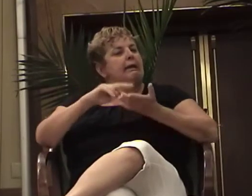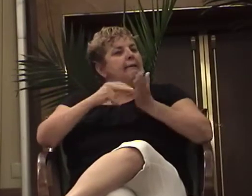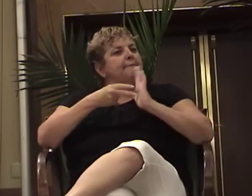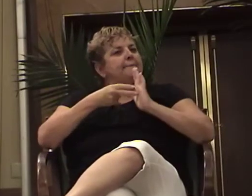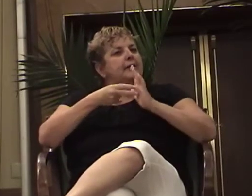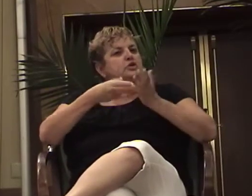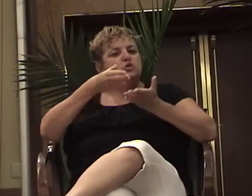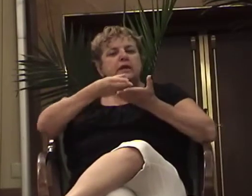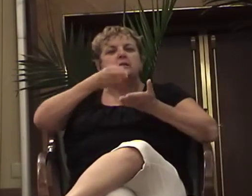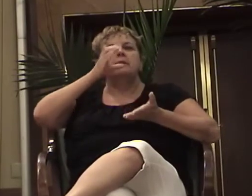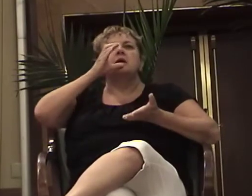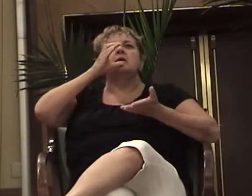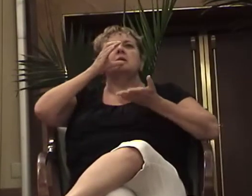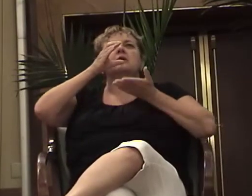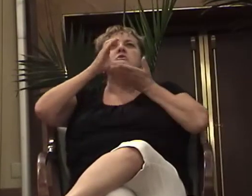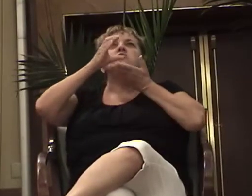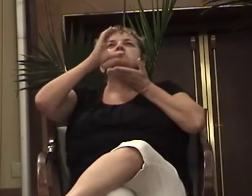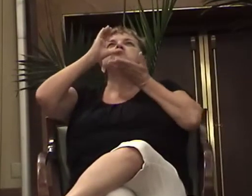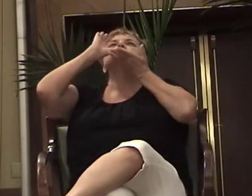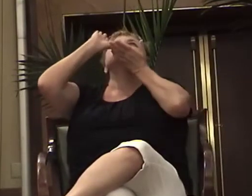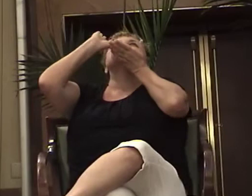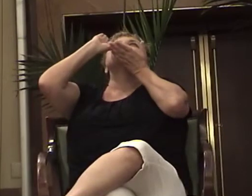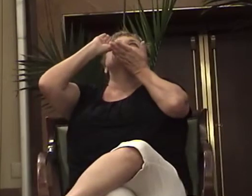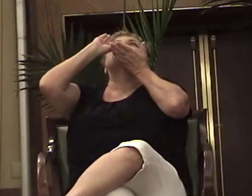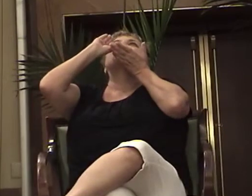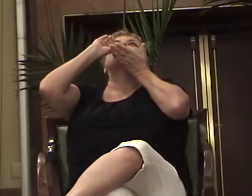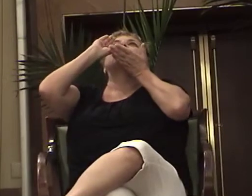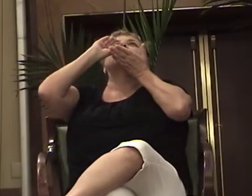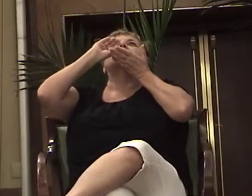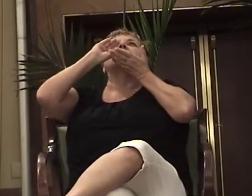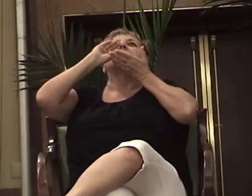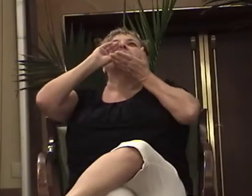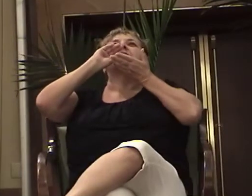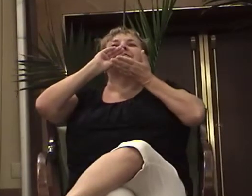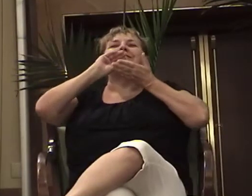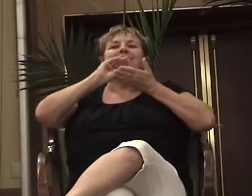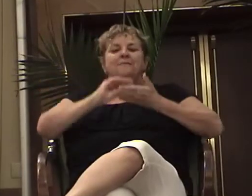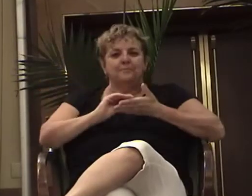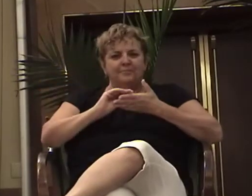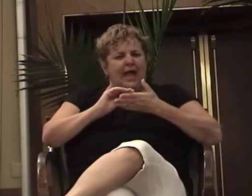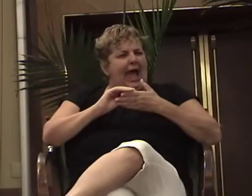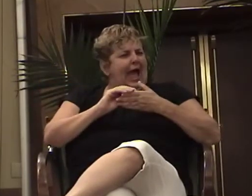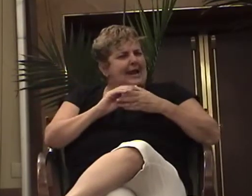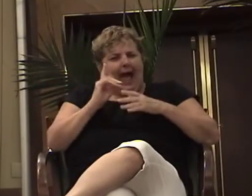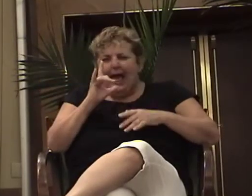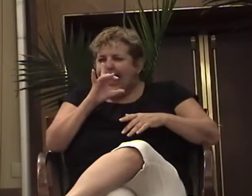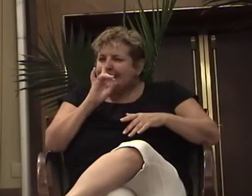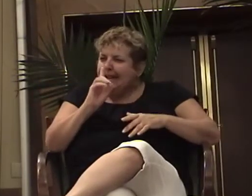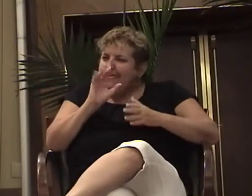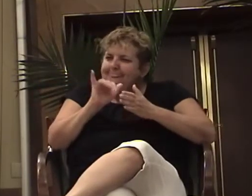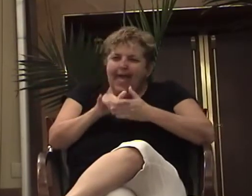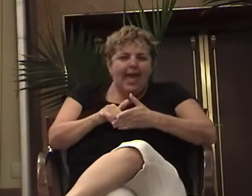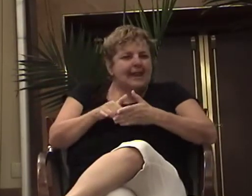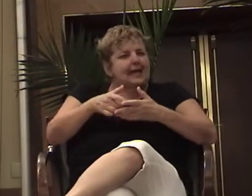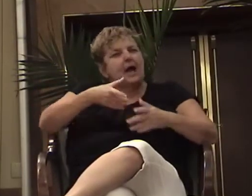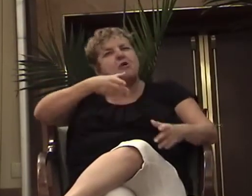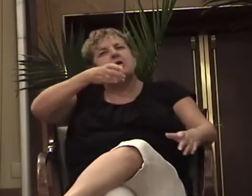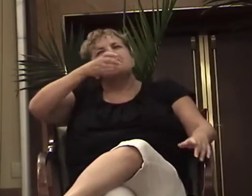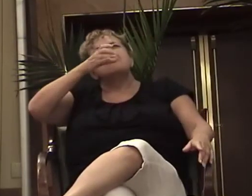can. And that's exactly what I did. And I turned that bottle up, and I drank as long and as hard as I could. And I swallowed that,